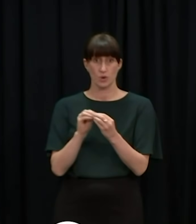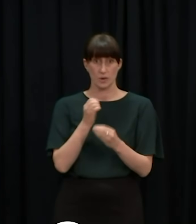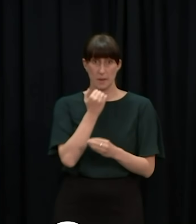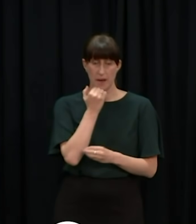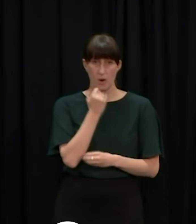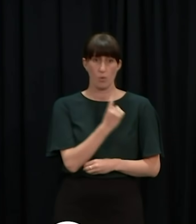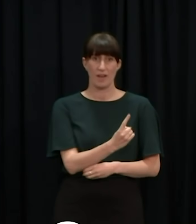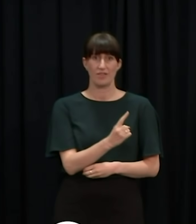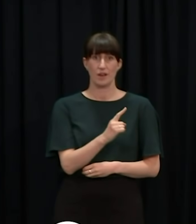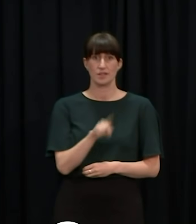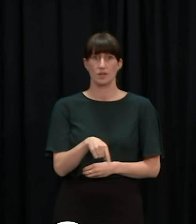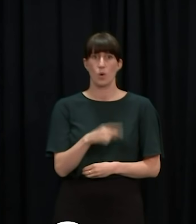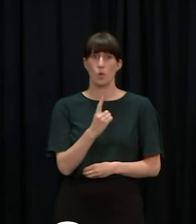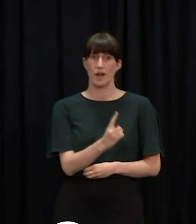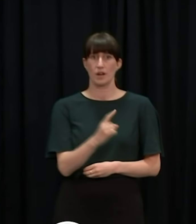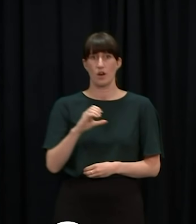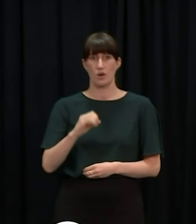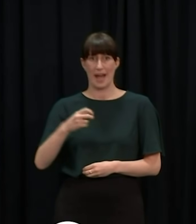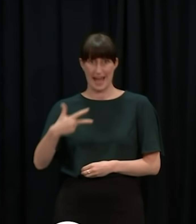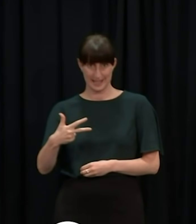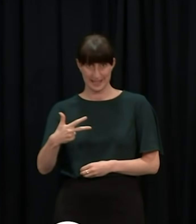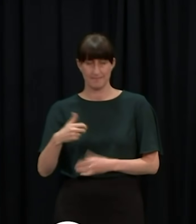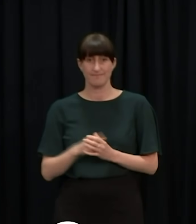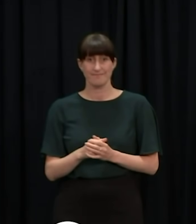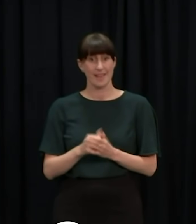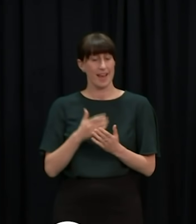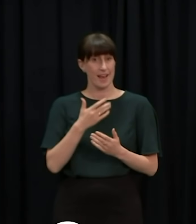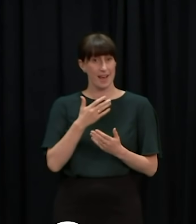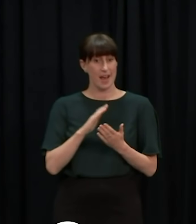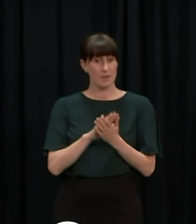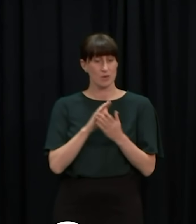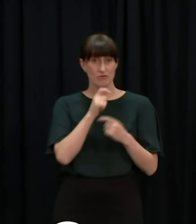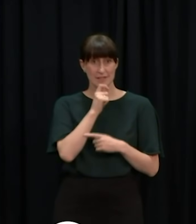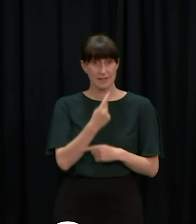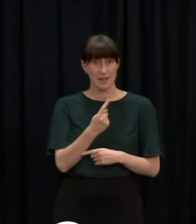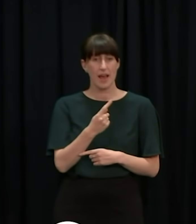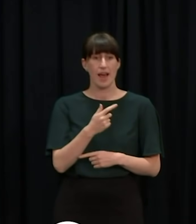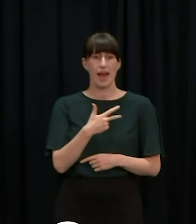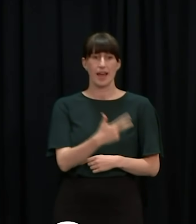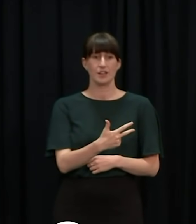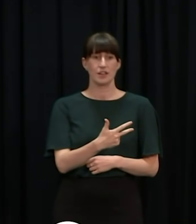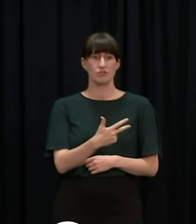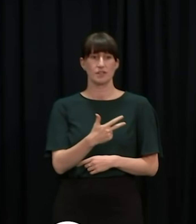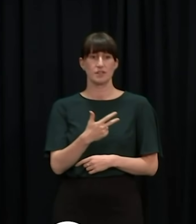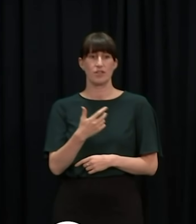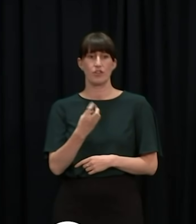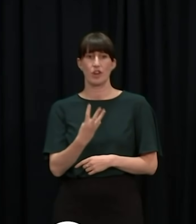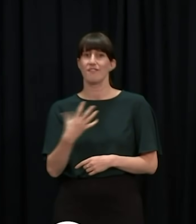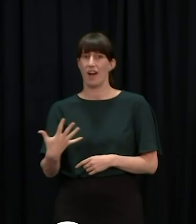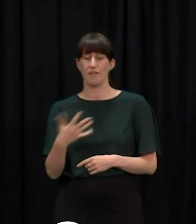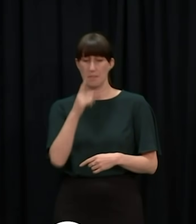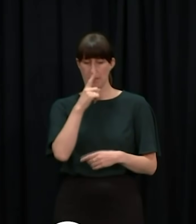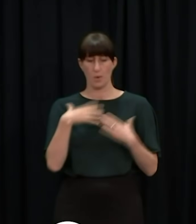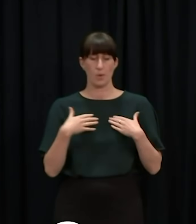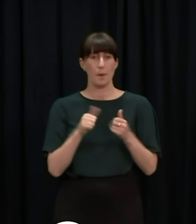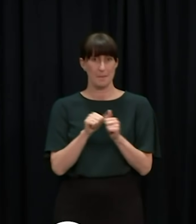outbreak to 1,108, and pleasingly, 835 of those cases have now recovered. Additionally, there is